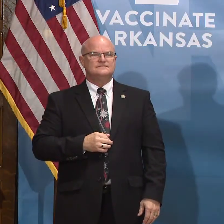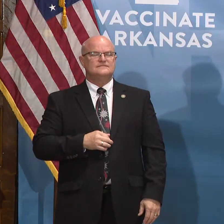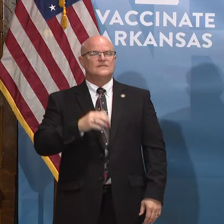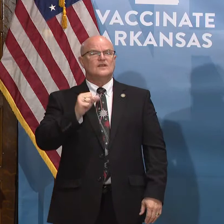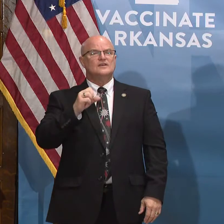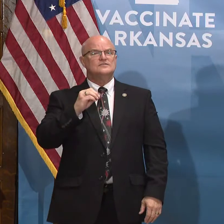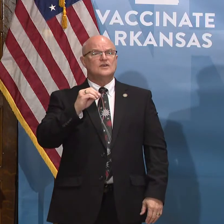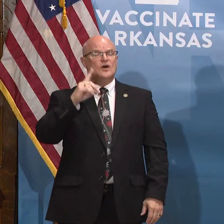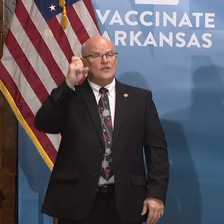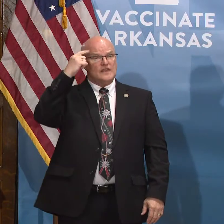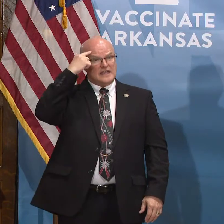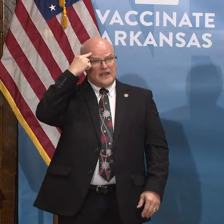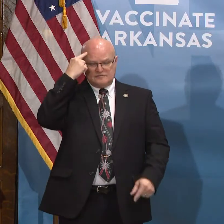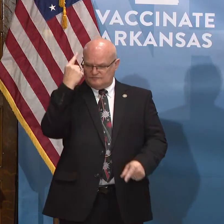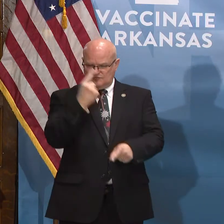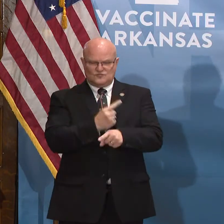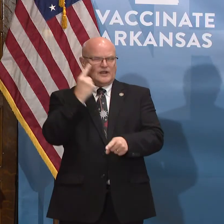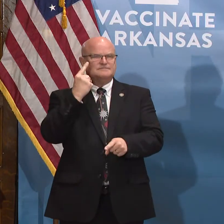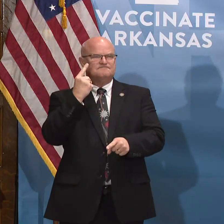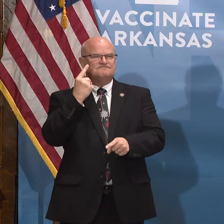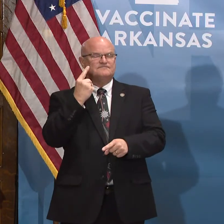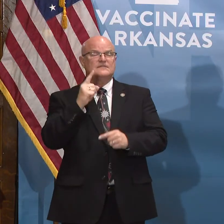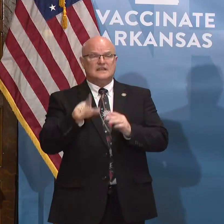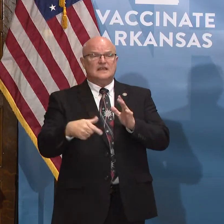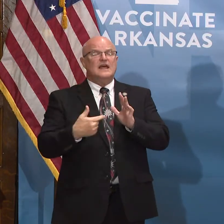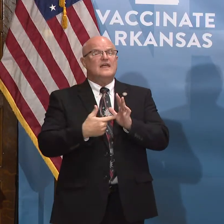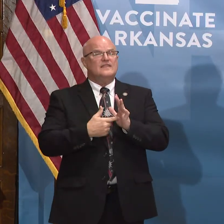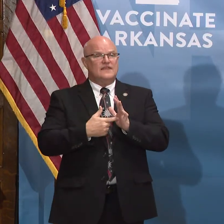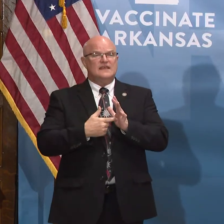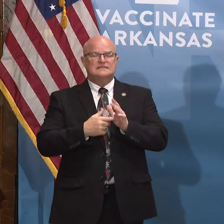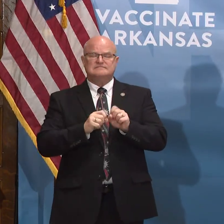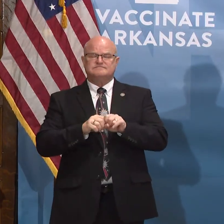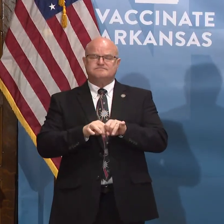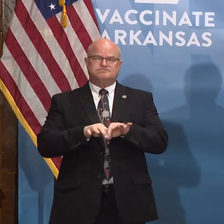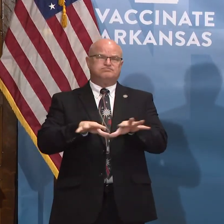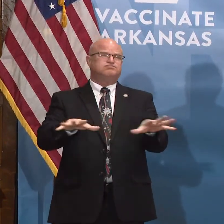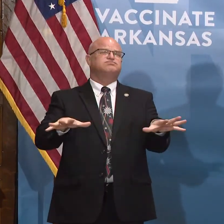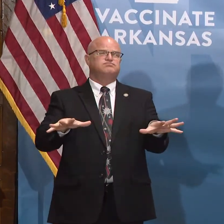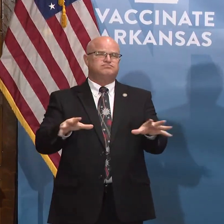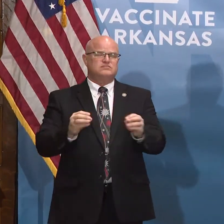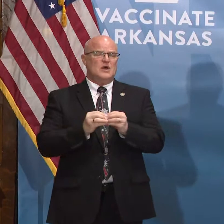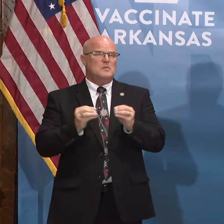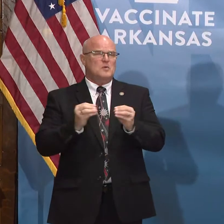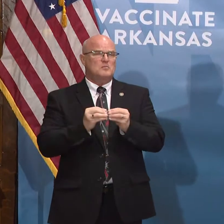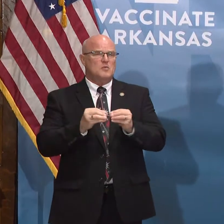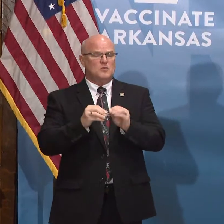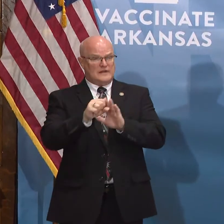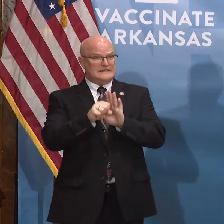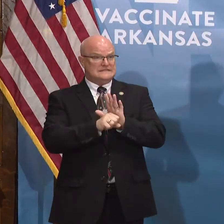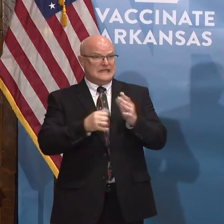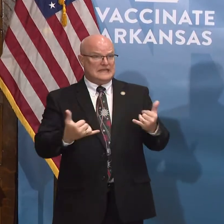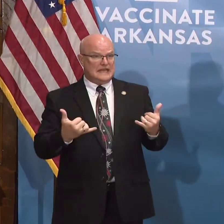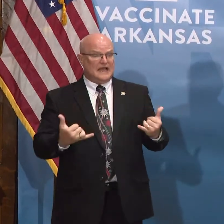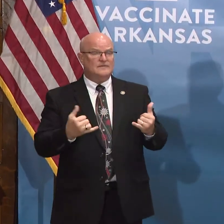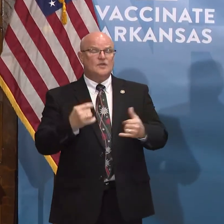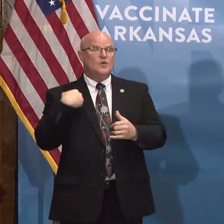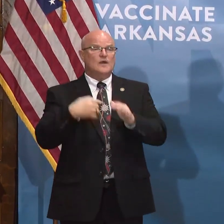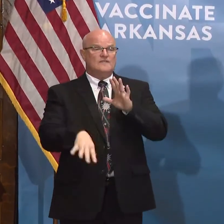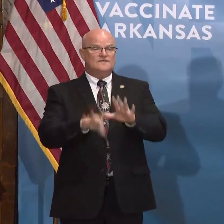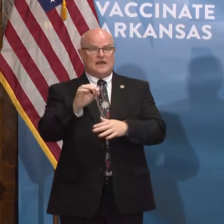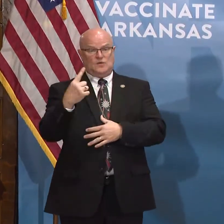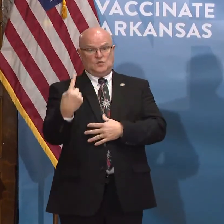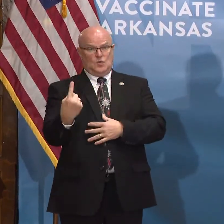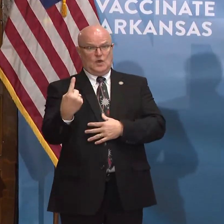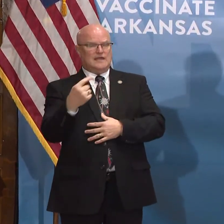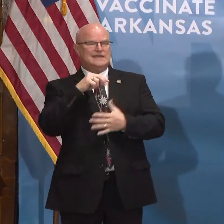So the governor is absolutely correct. I mean, this is prevalent now. It's becoming more prevalent in our state. The fact that we found only